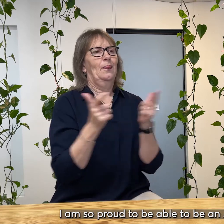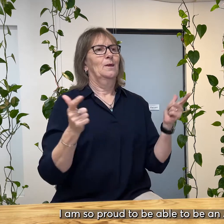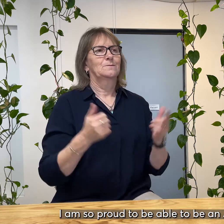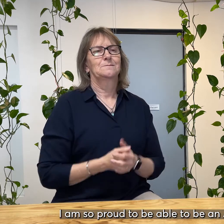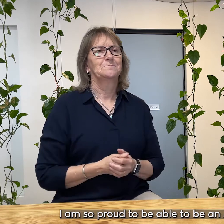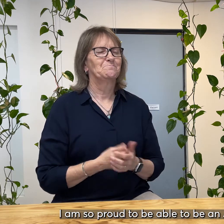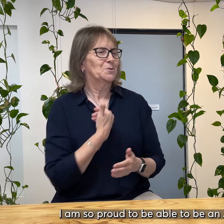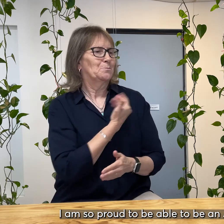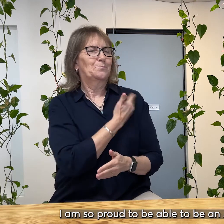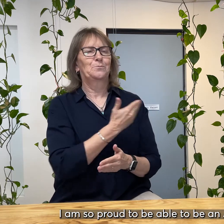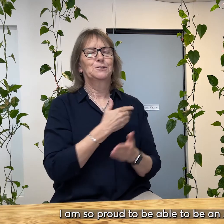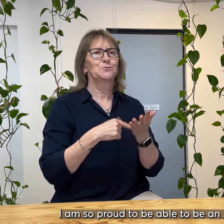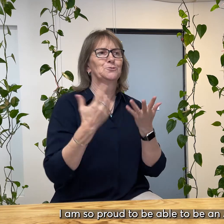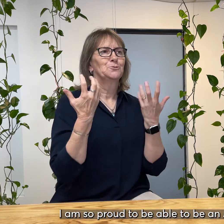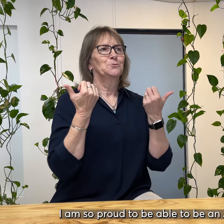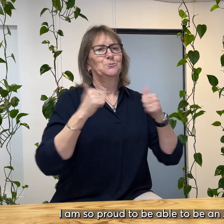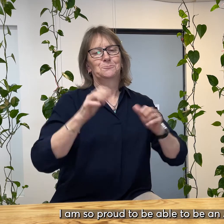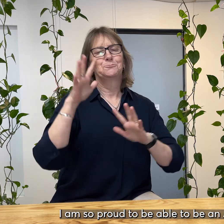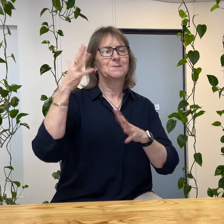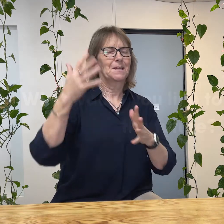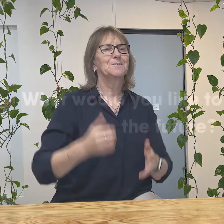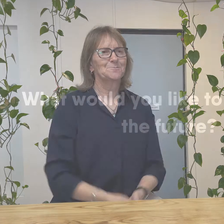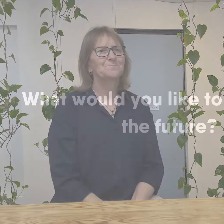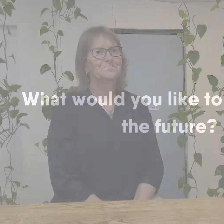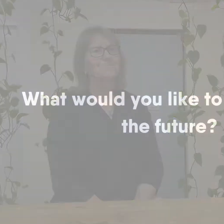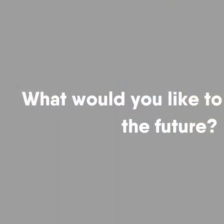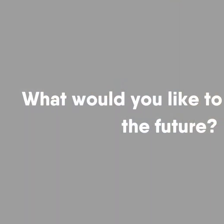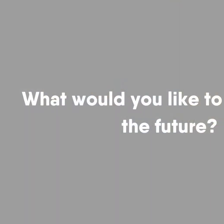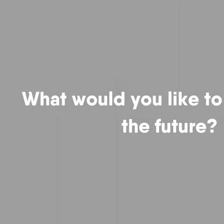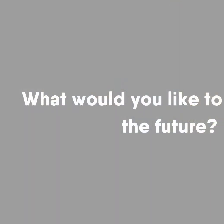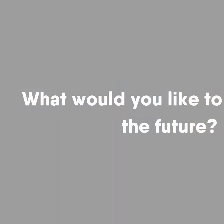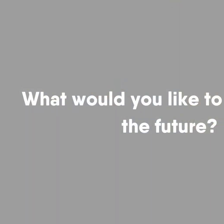language. And I'm so proud to be able to be an Auslan user.